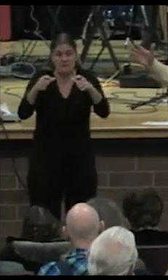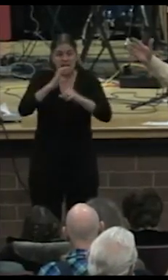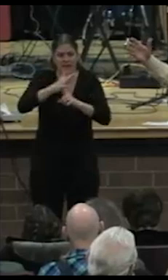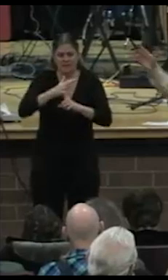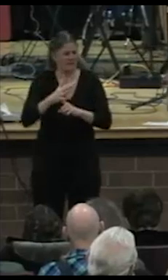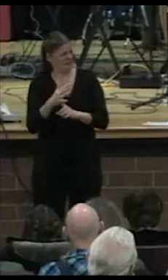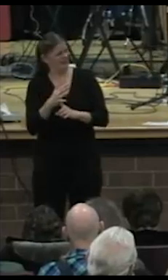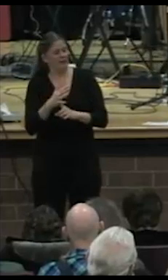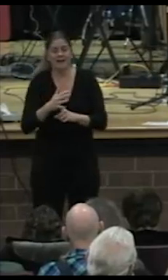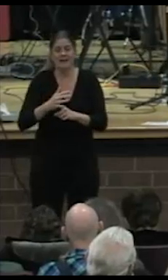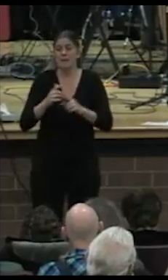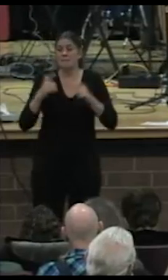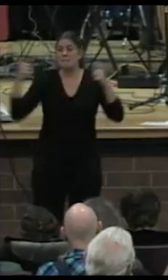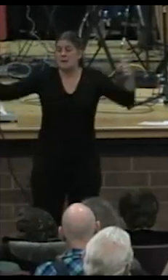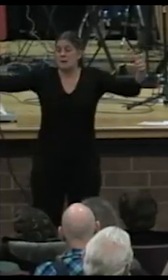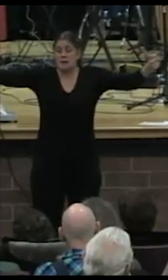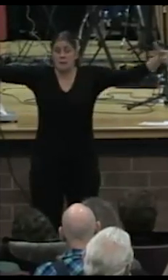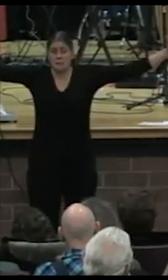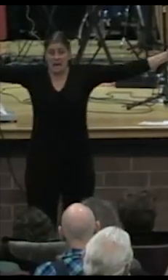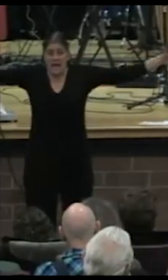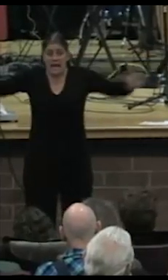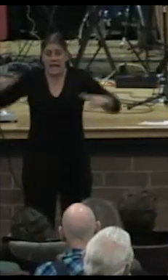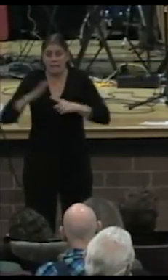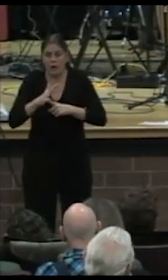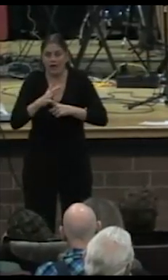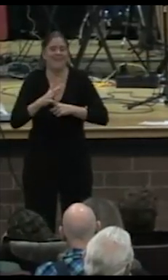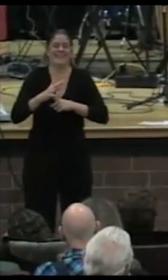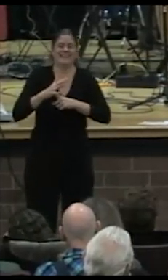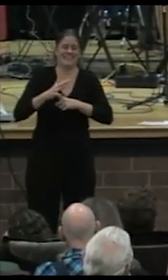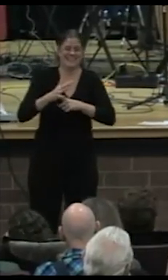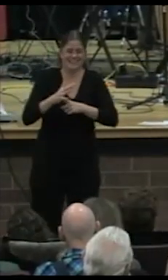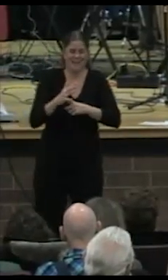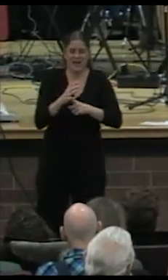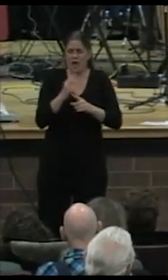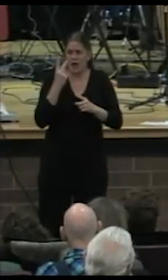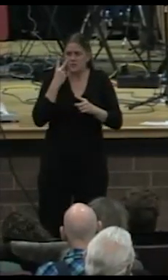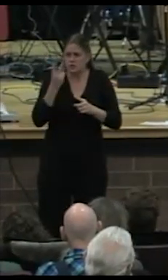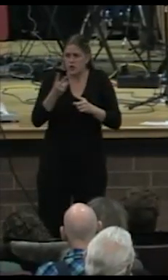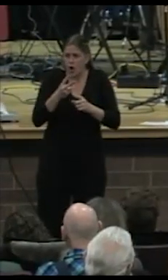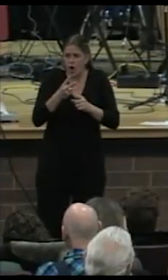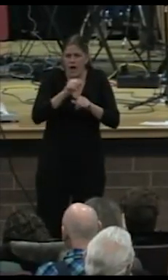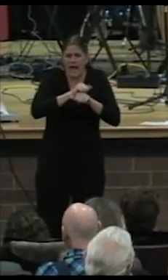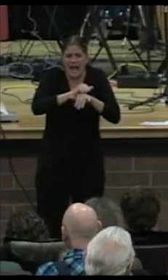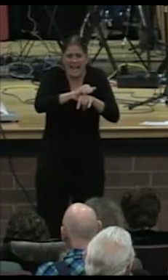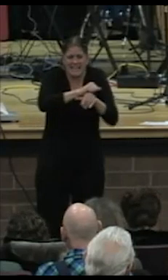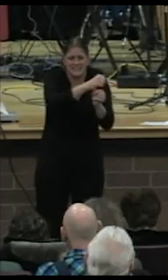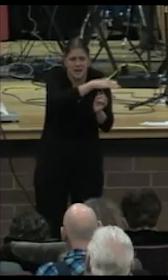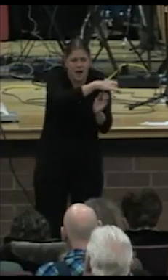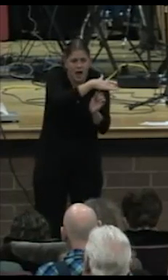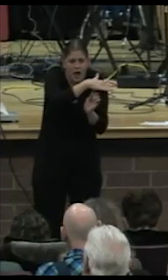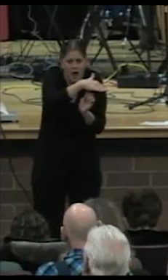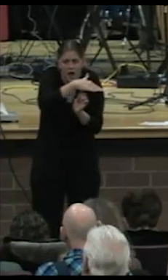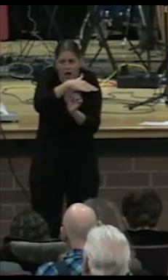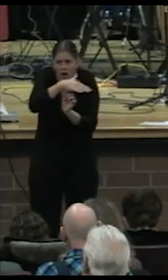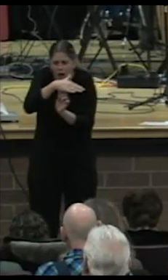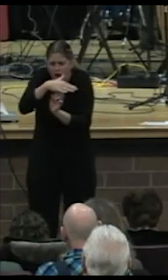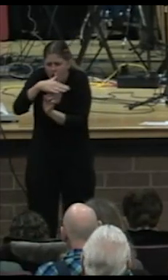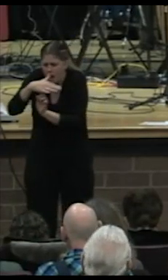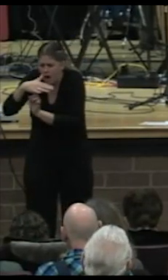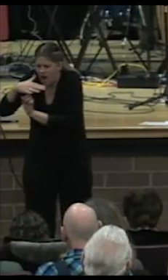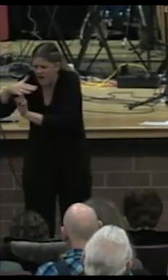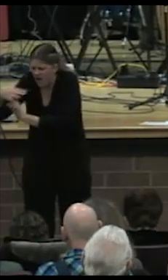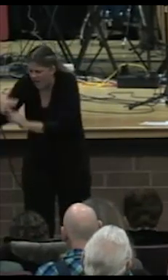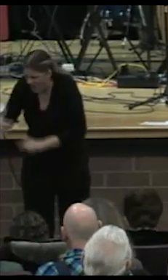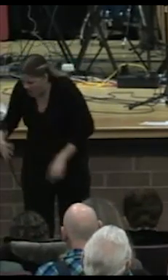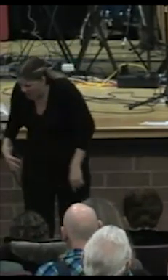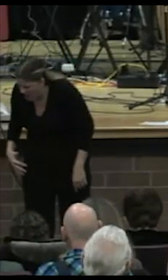dog. It was about this big, this leaf. And I saw a bunch of ants carrying it.